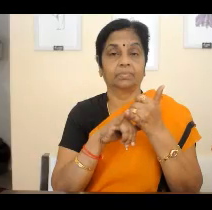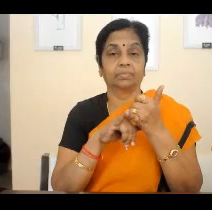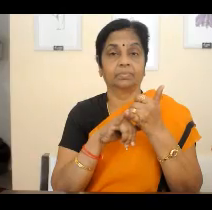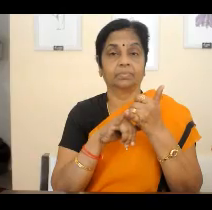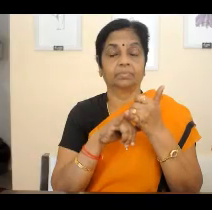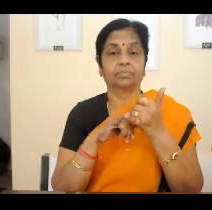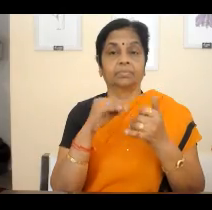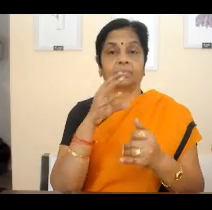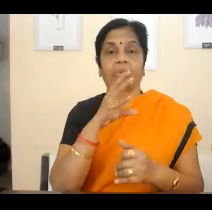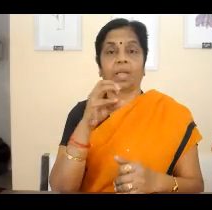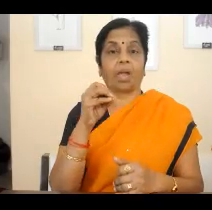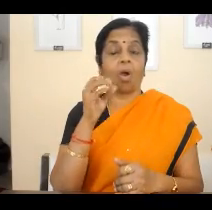and hard of hearing,